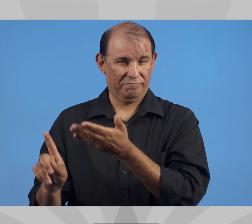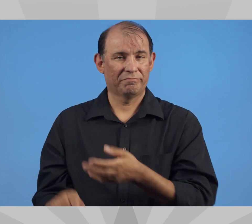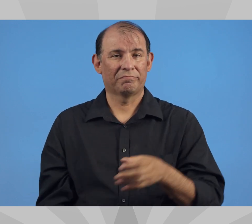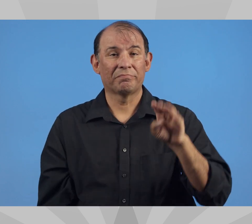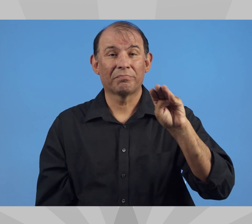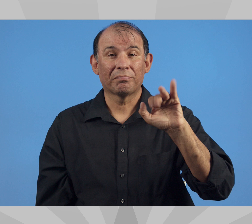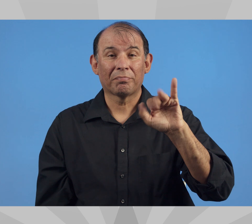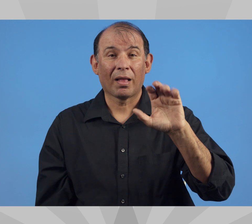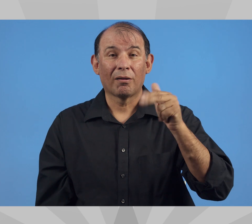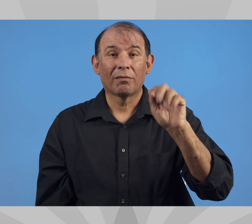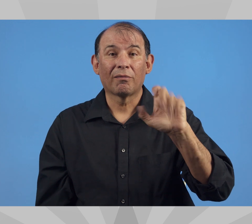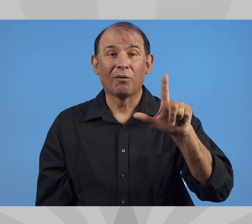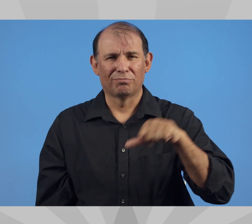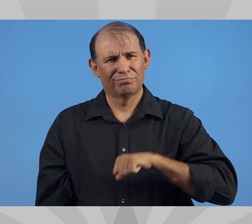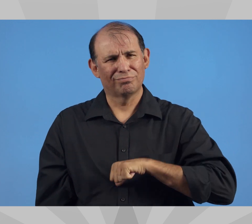Biography.